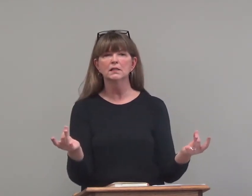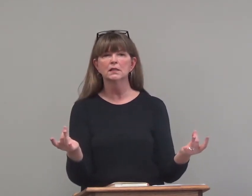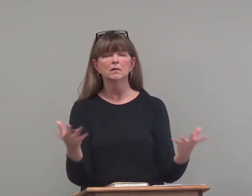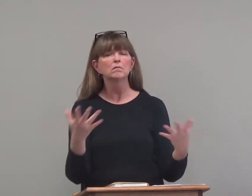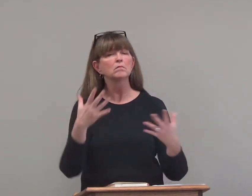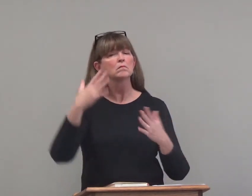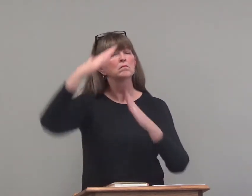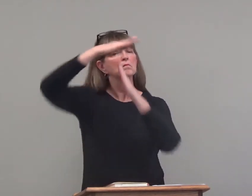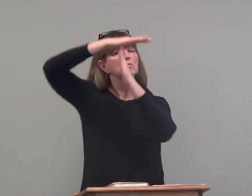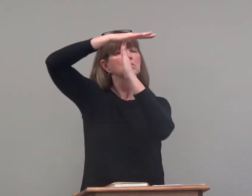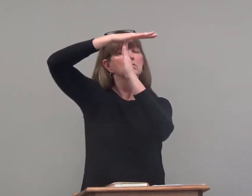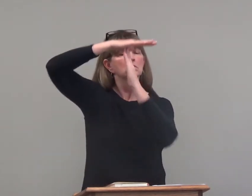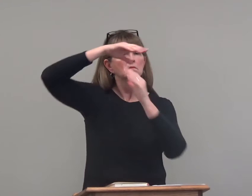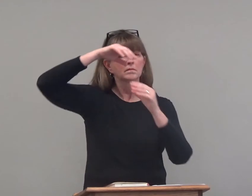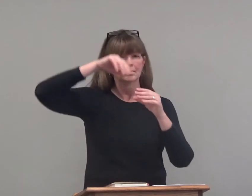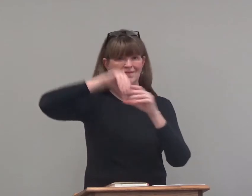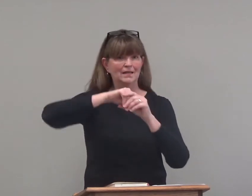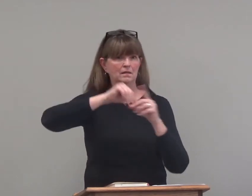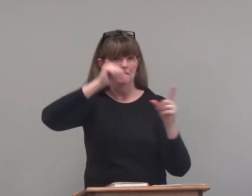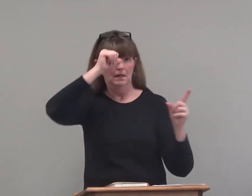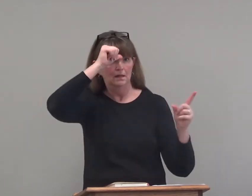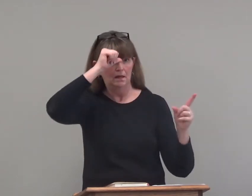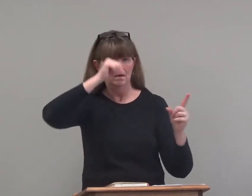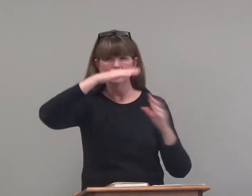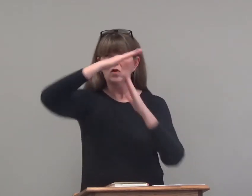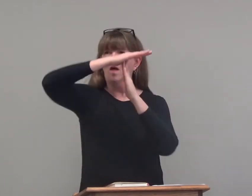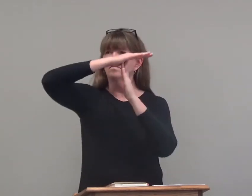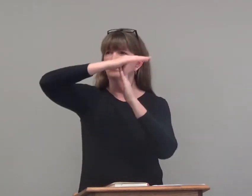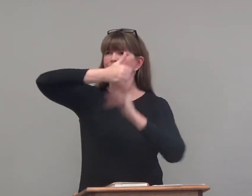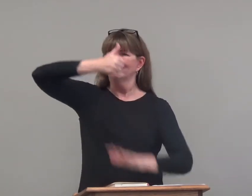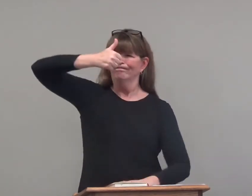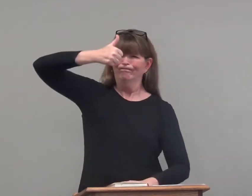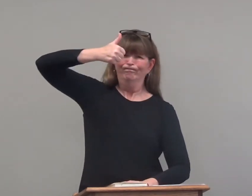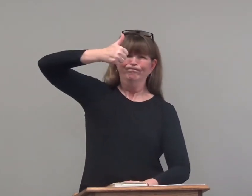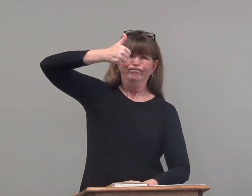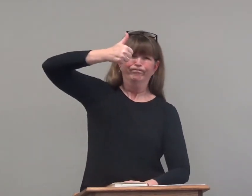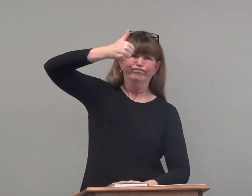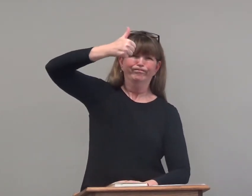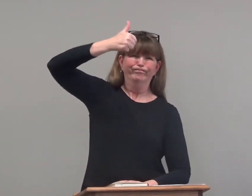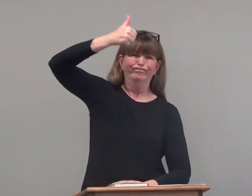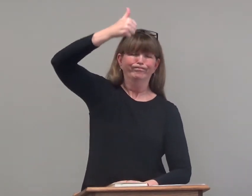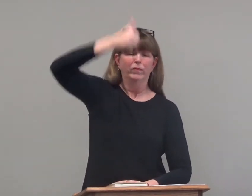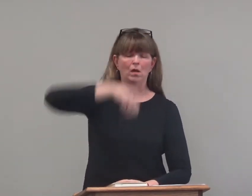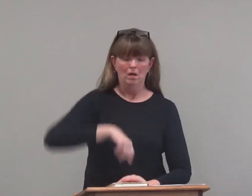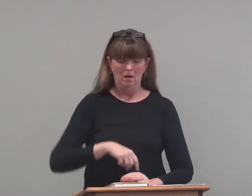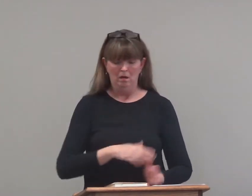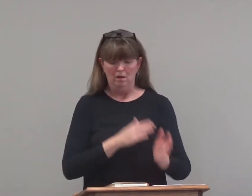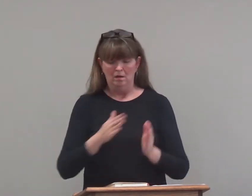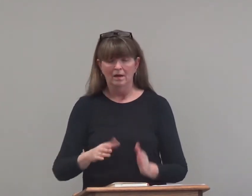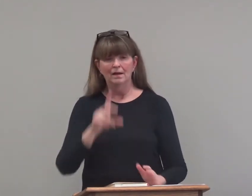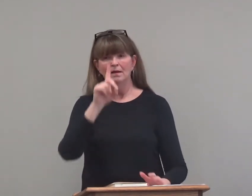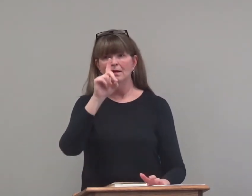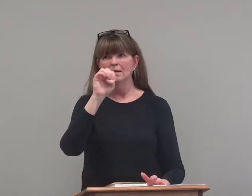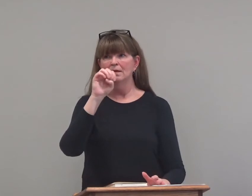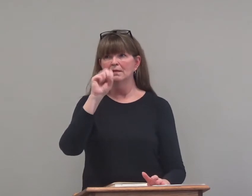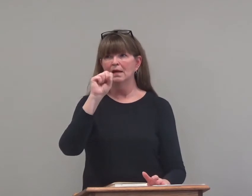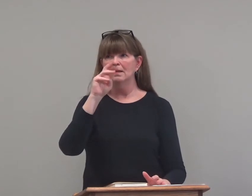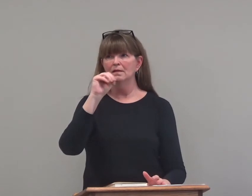is a Buddhist. He is the leader of the Buddhism in India. He's the chief Buddhist. And then Desmond